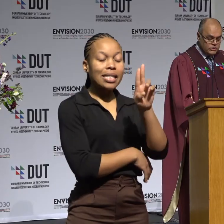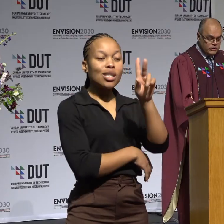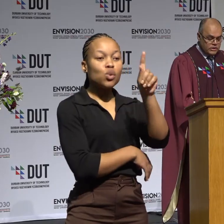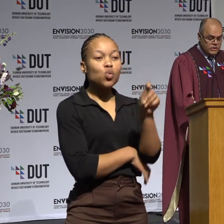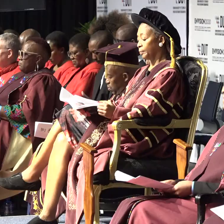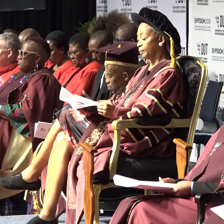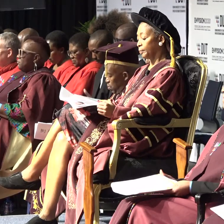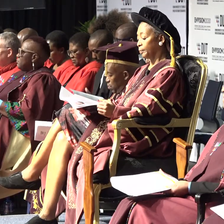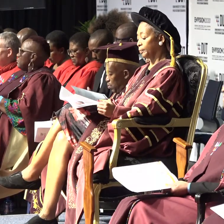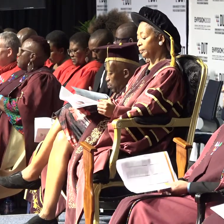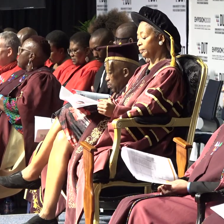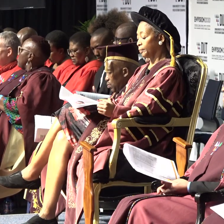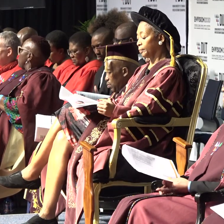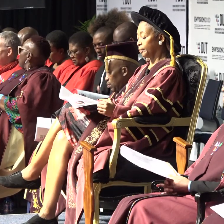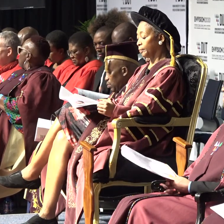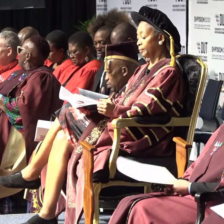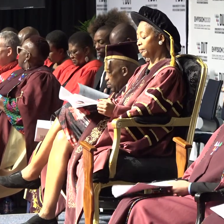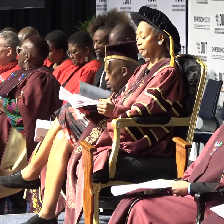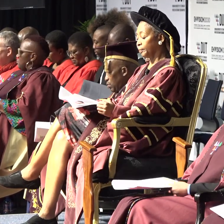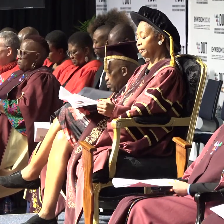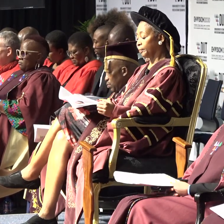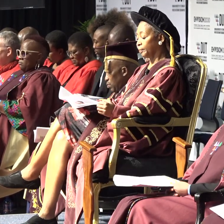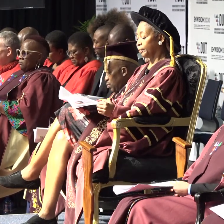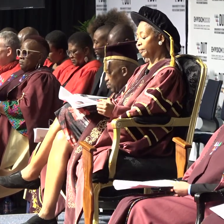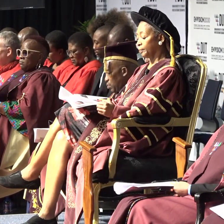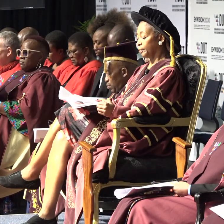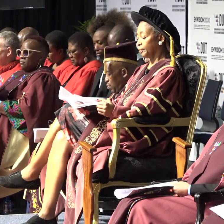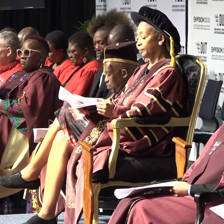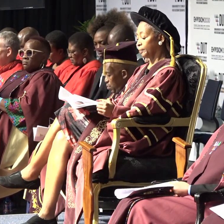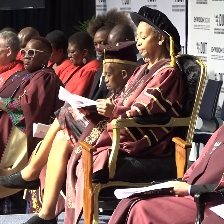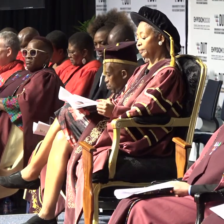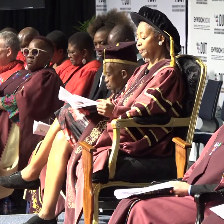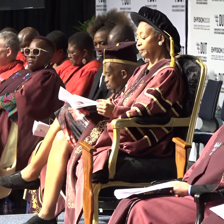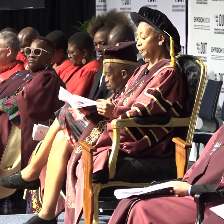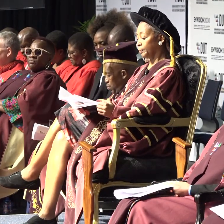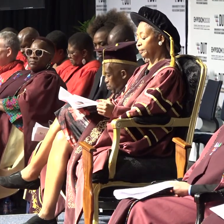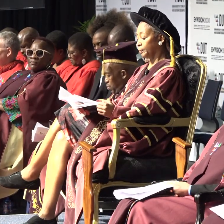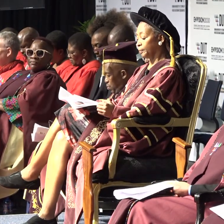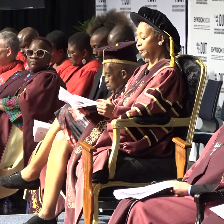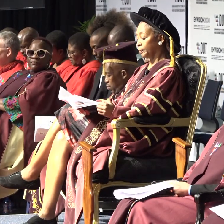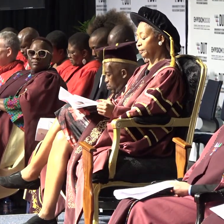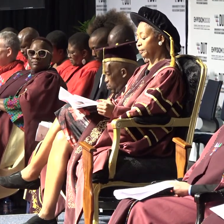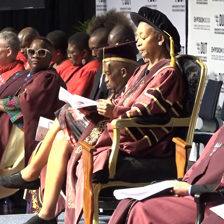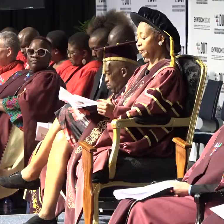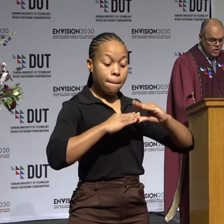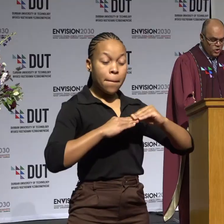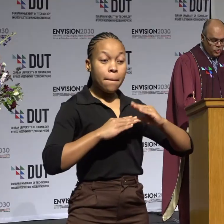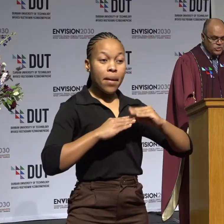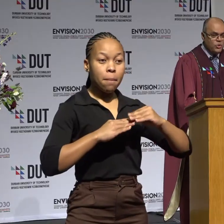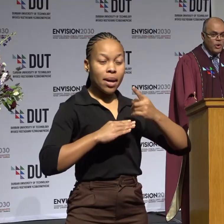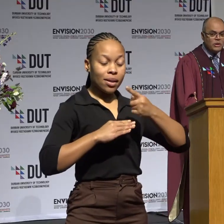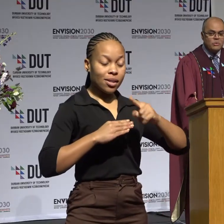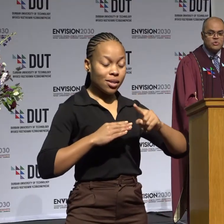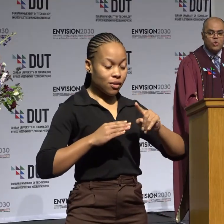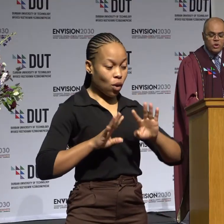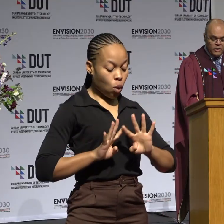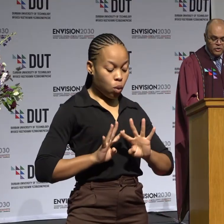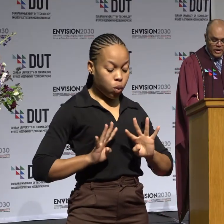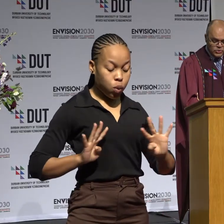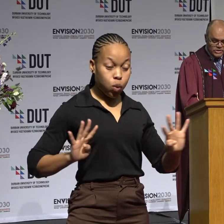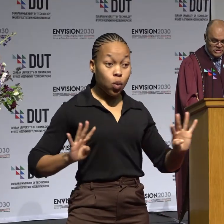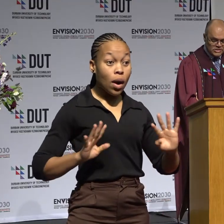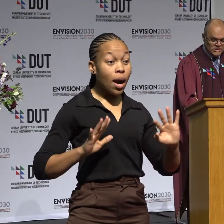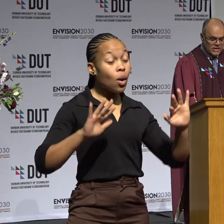Convocation, the SRC, the Institutional Forum, and members of the stage procession. Also, welcome to all of